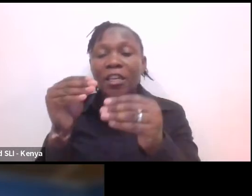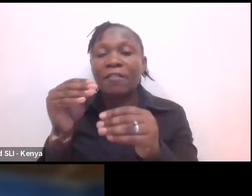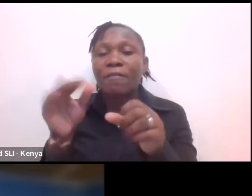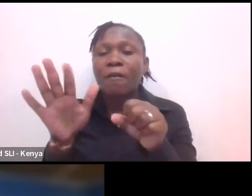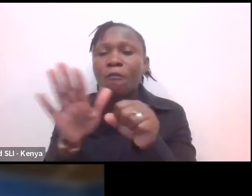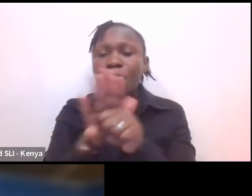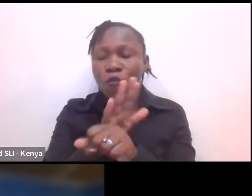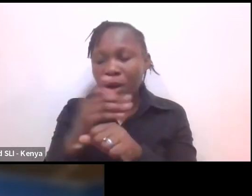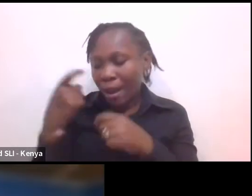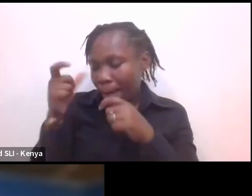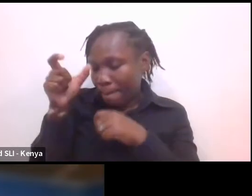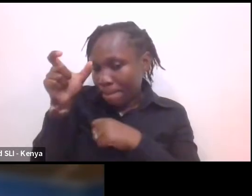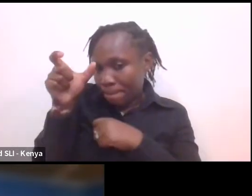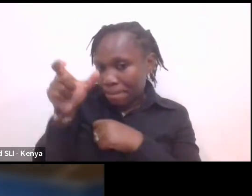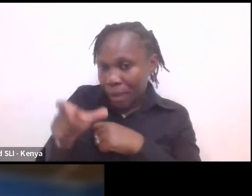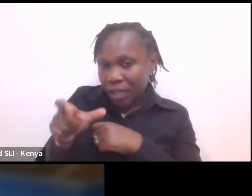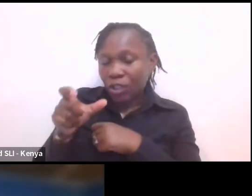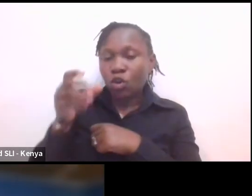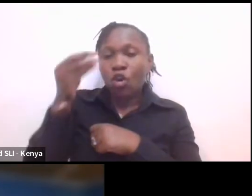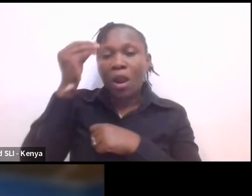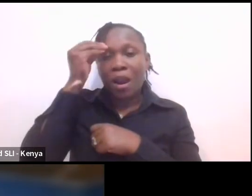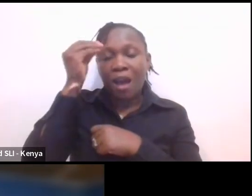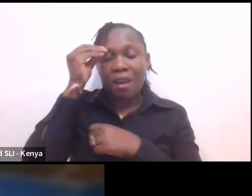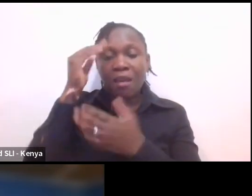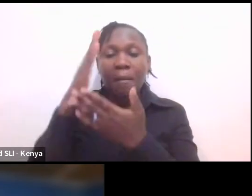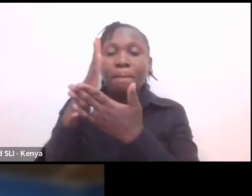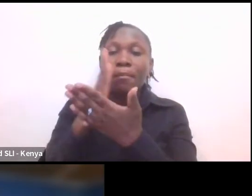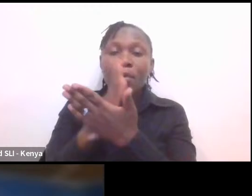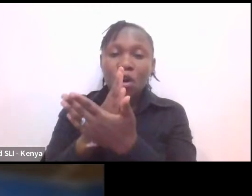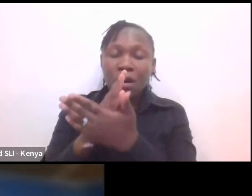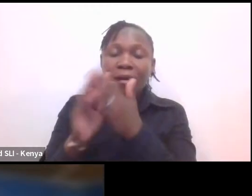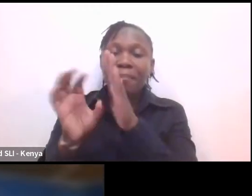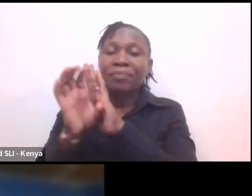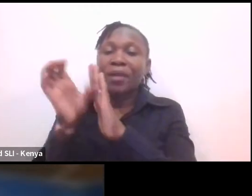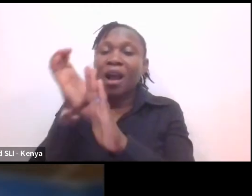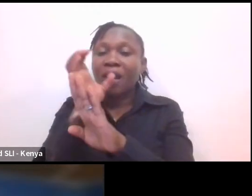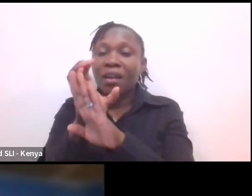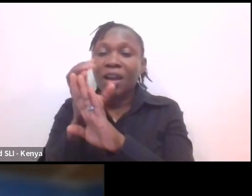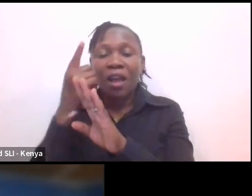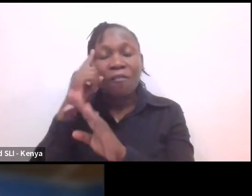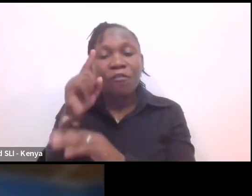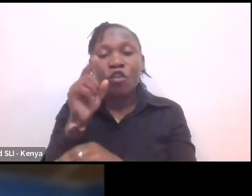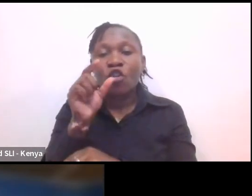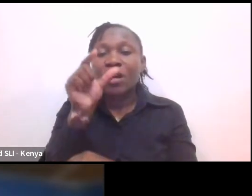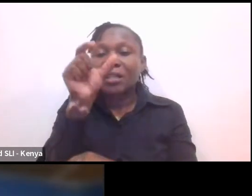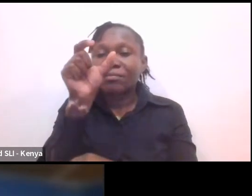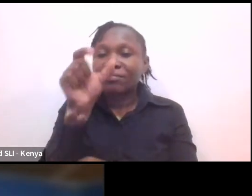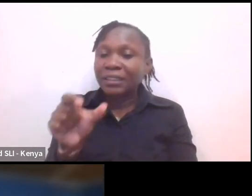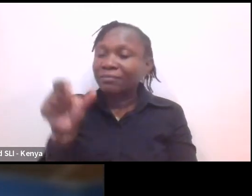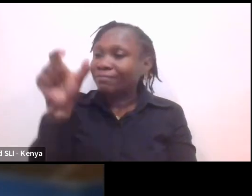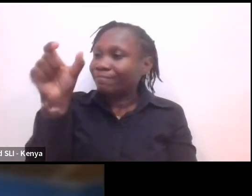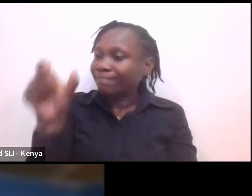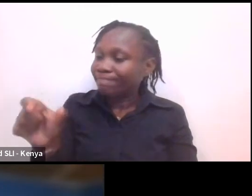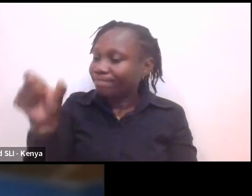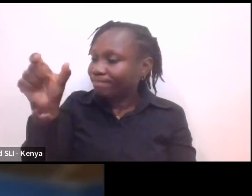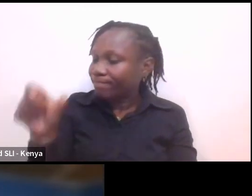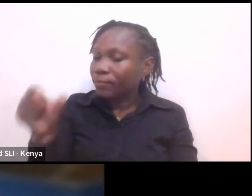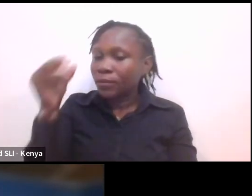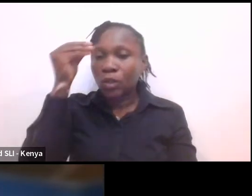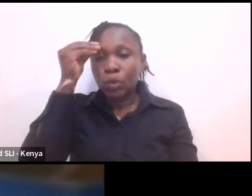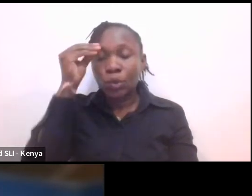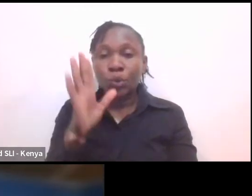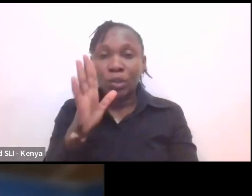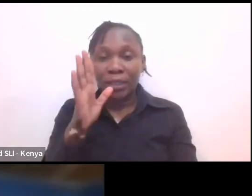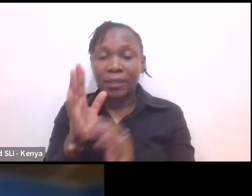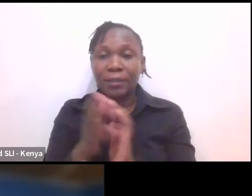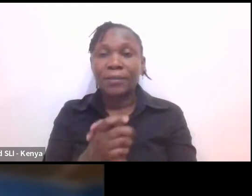learning programs and curriculums for individual students bespoke to them. In